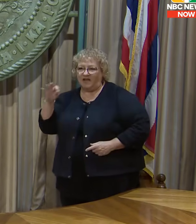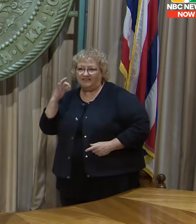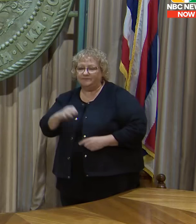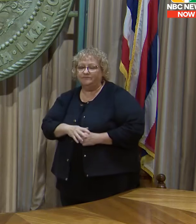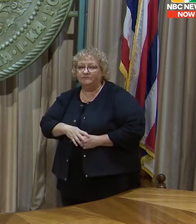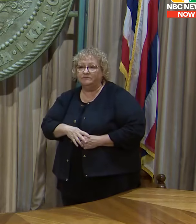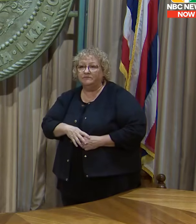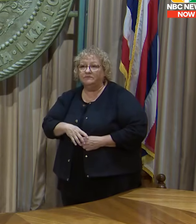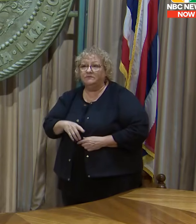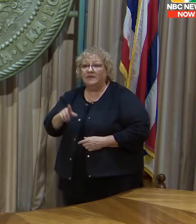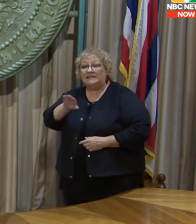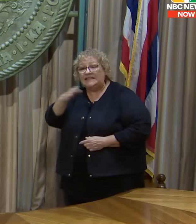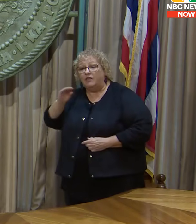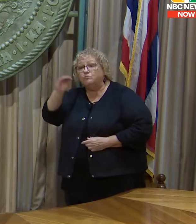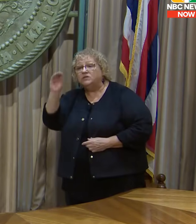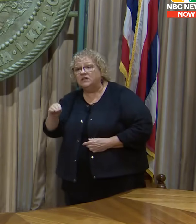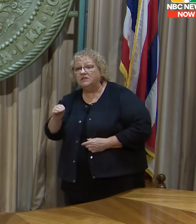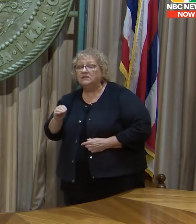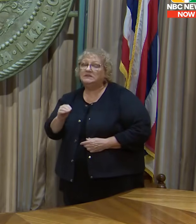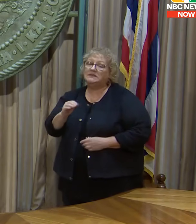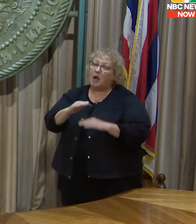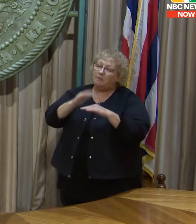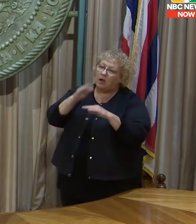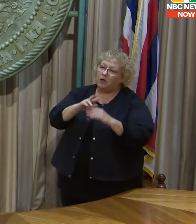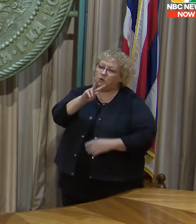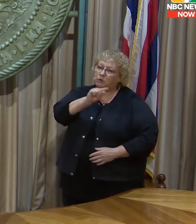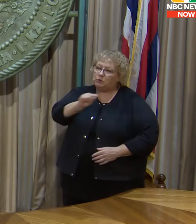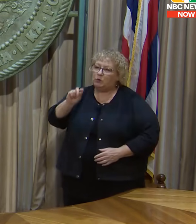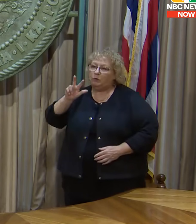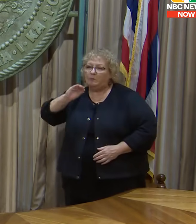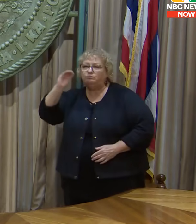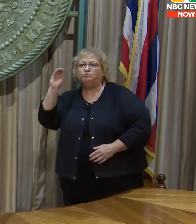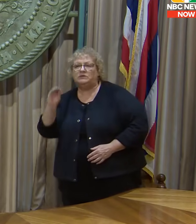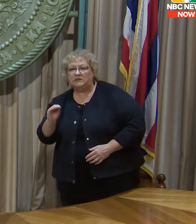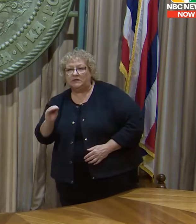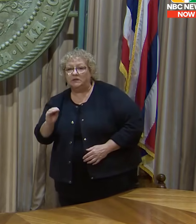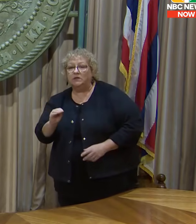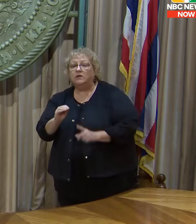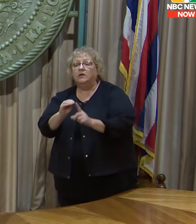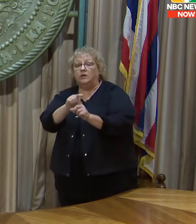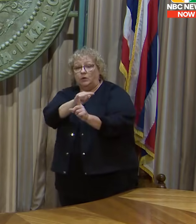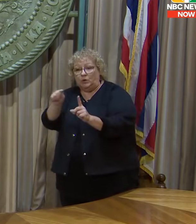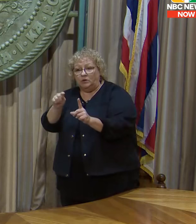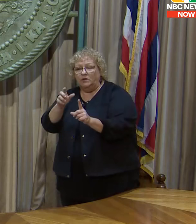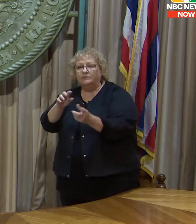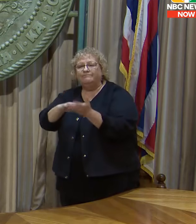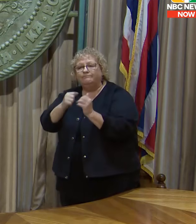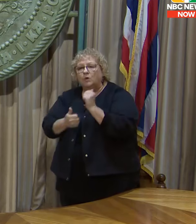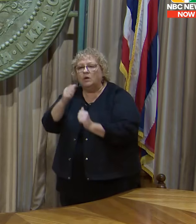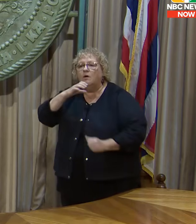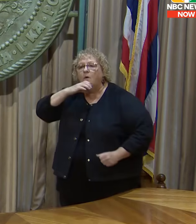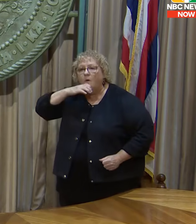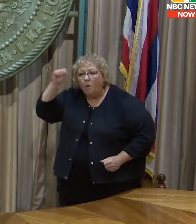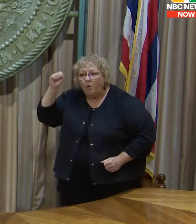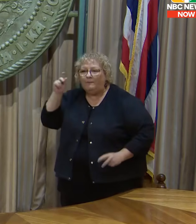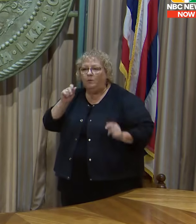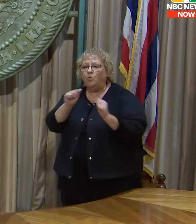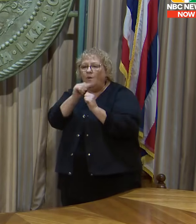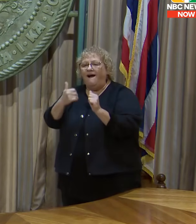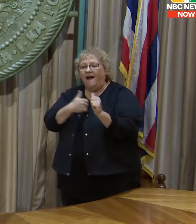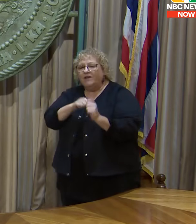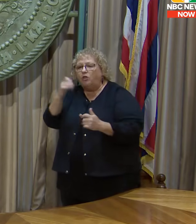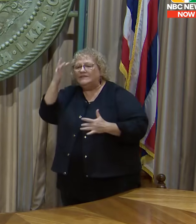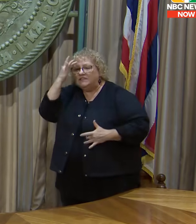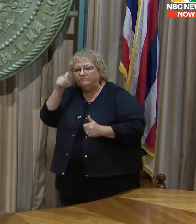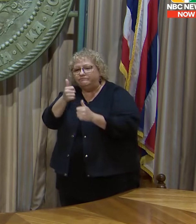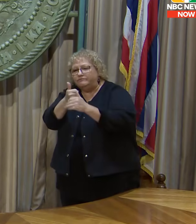case fatality rate, is about 2 to 3%. Mostly those with older people with underlying health conditions. So